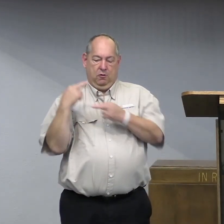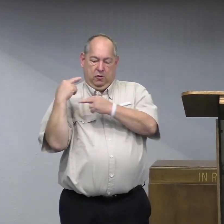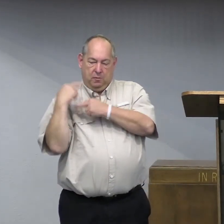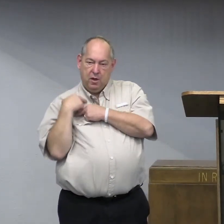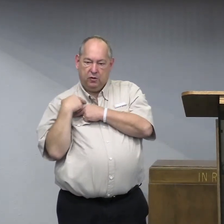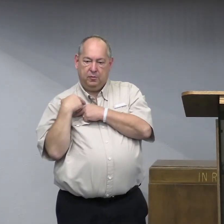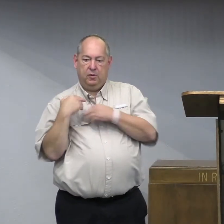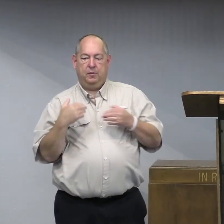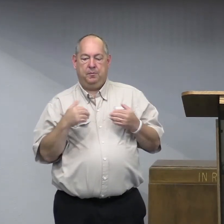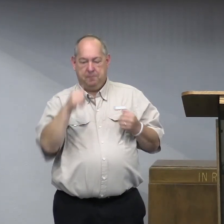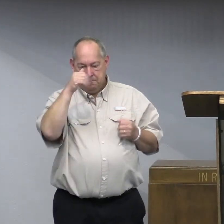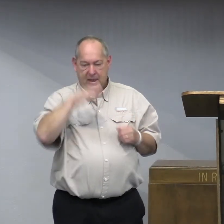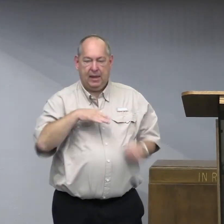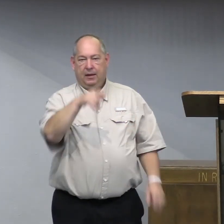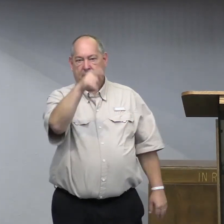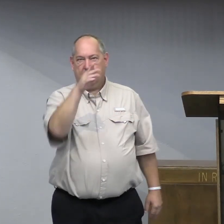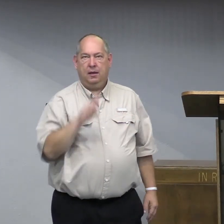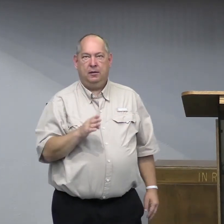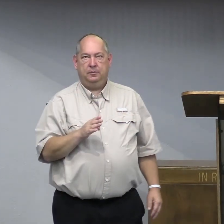responsible man of God.